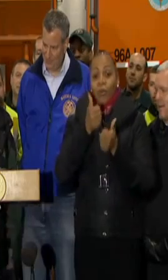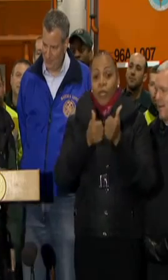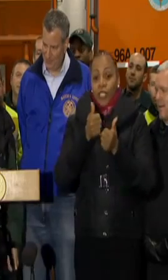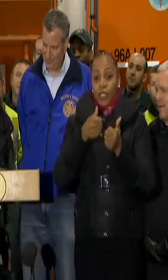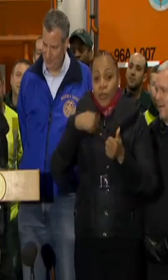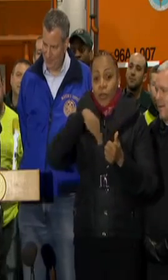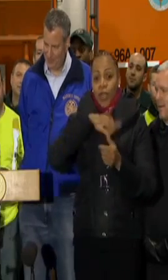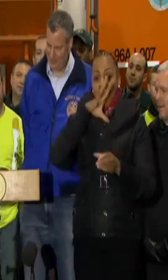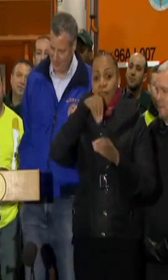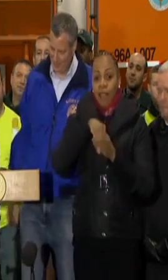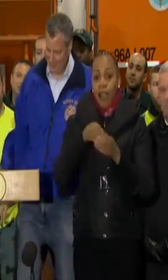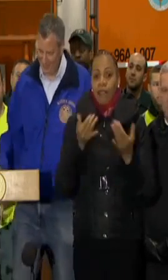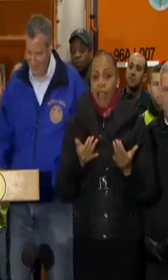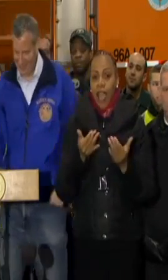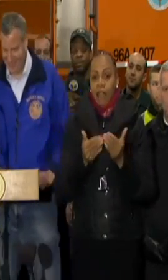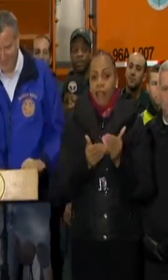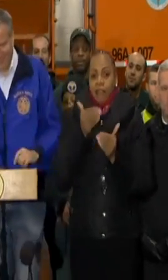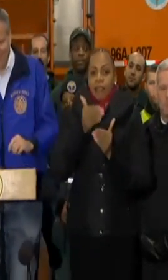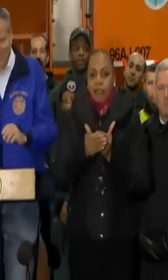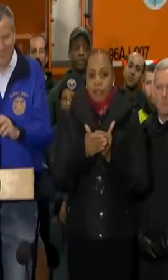move on to the next one.